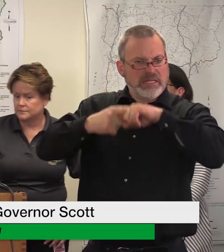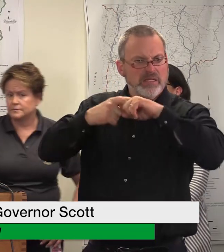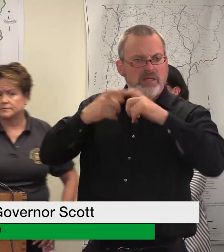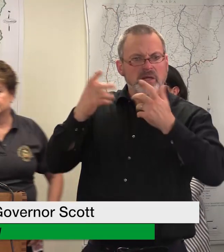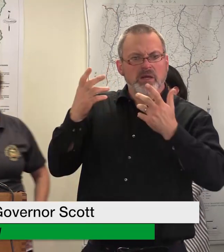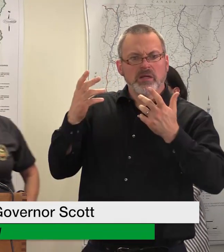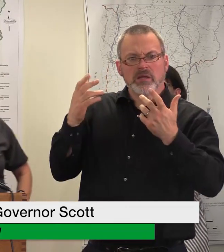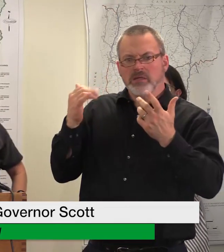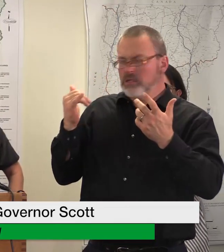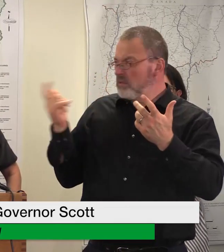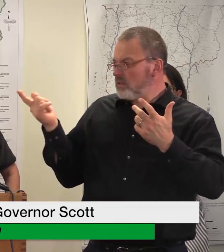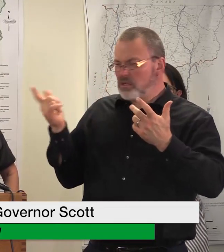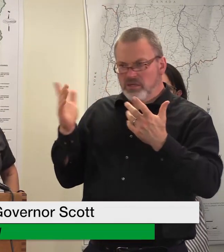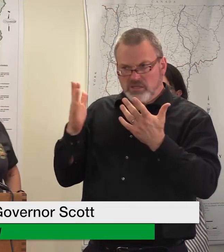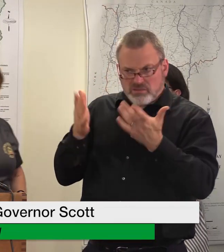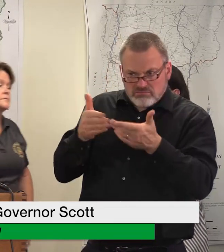August?